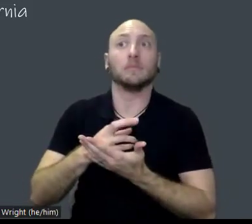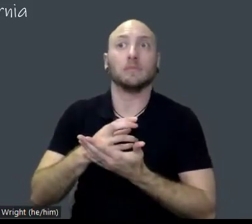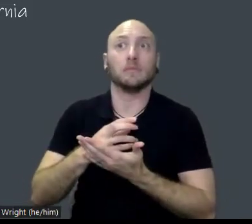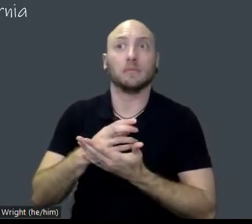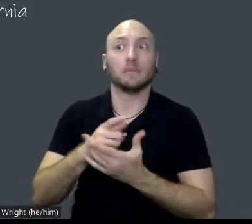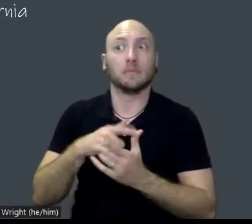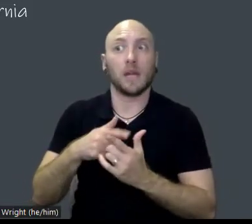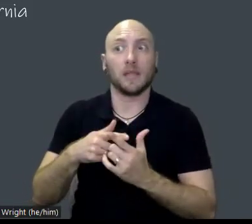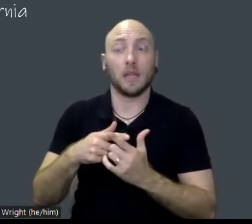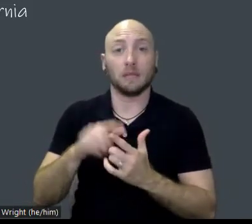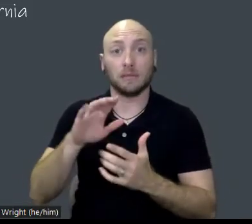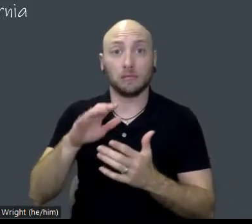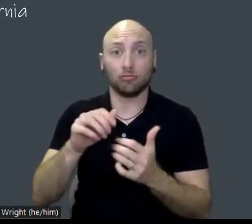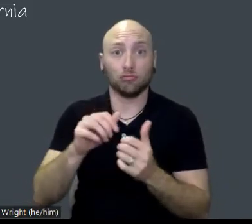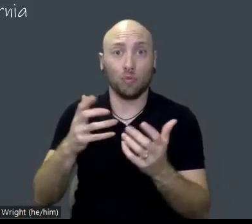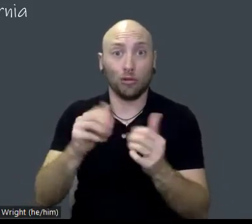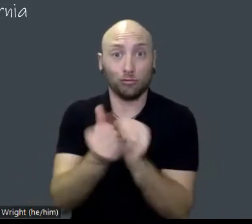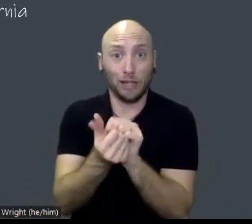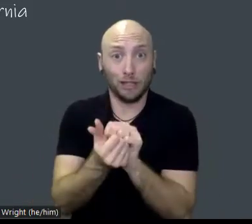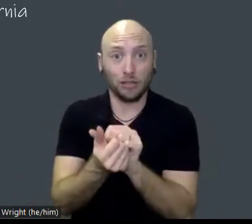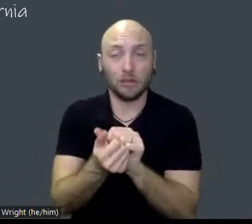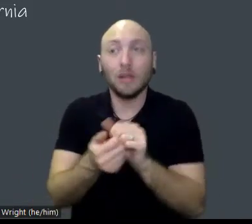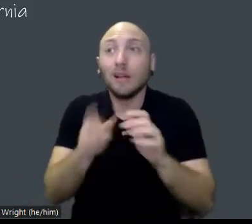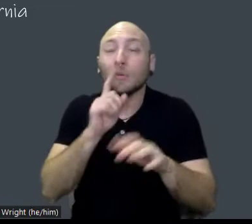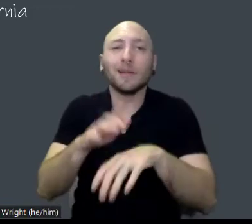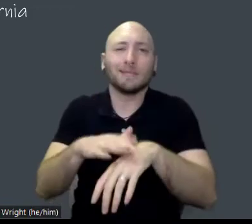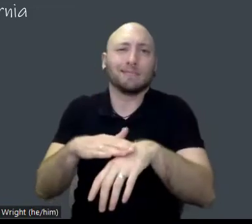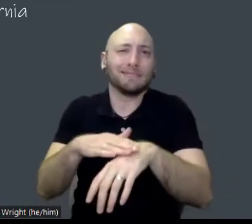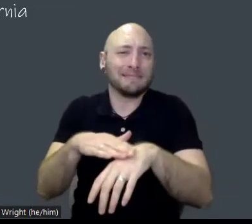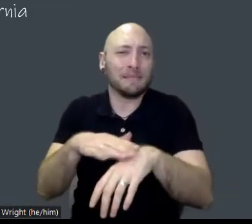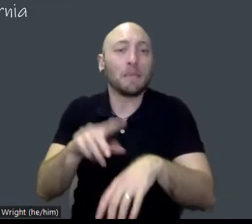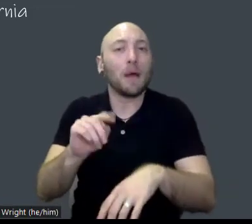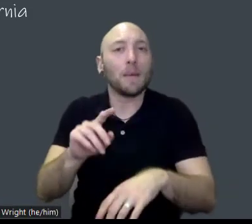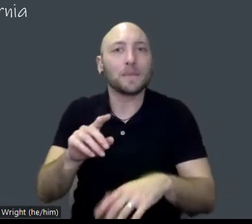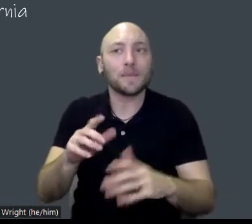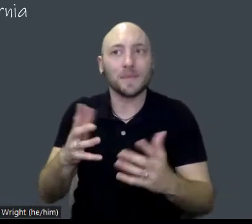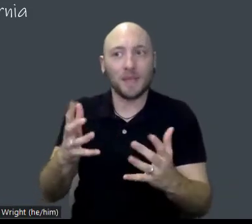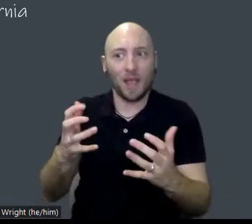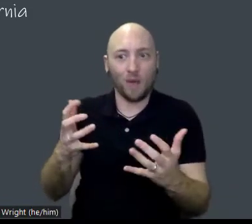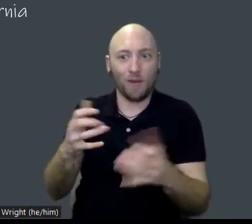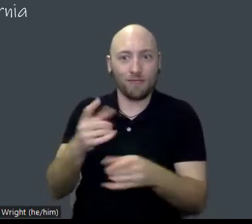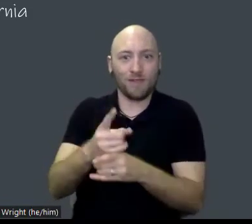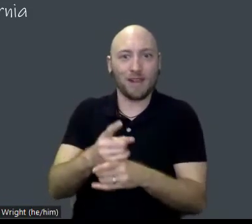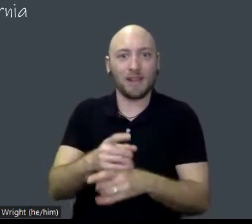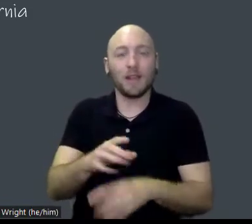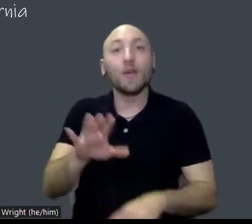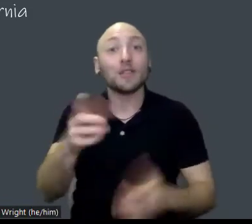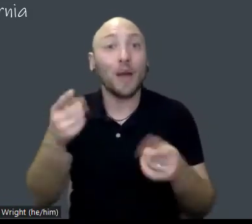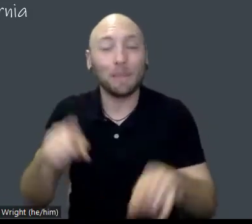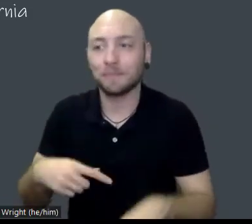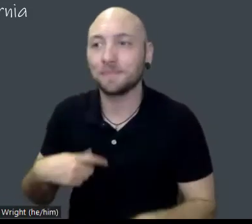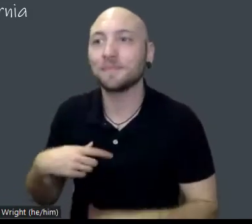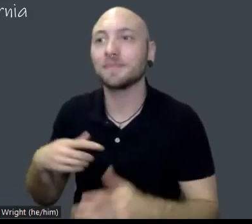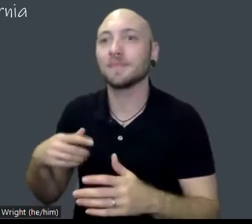working the program, is very superficial. It comes back to like the need of being liked. I saw cool people around me in LA